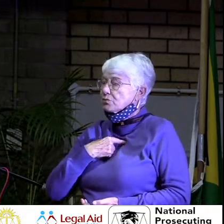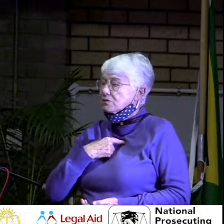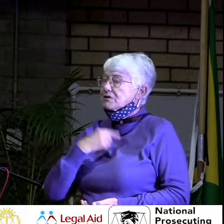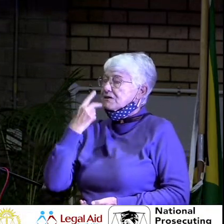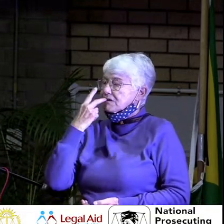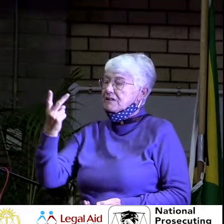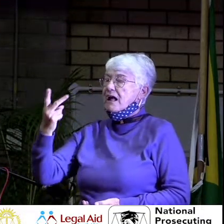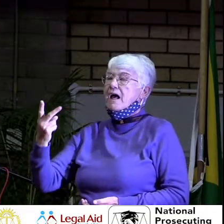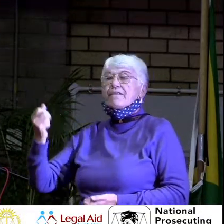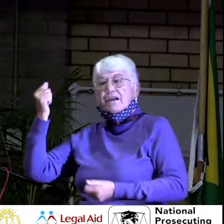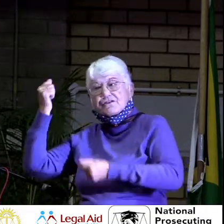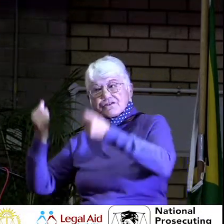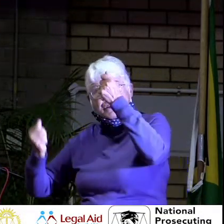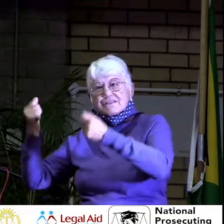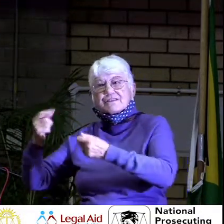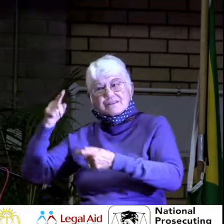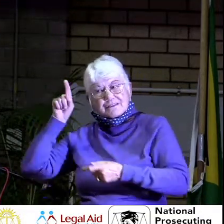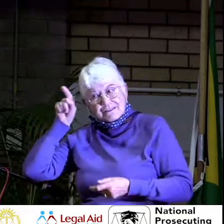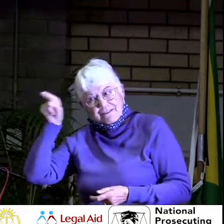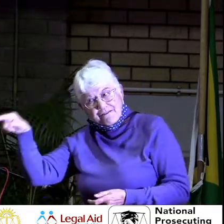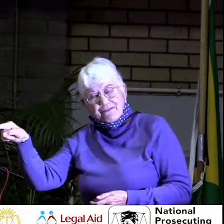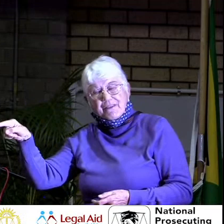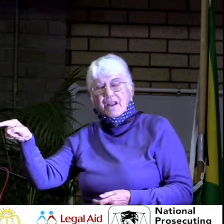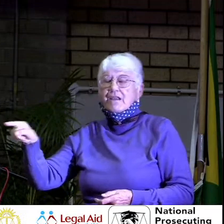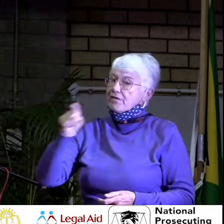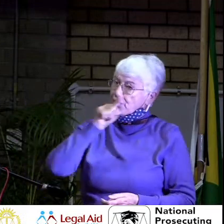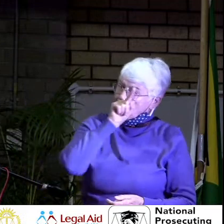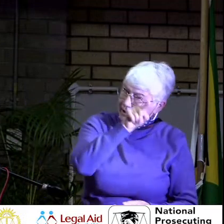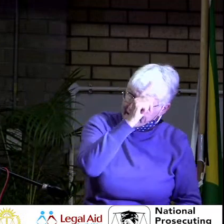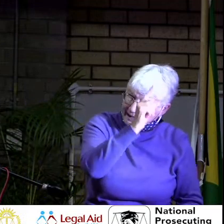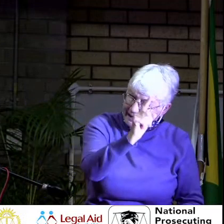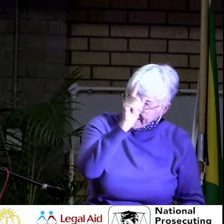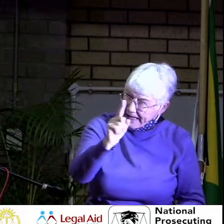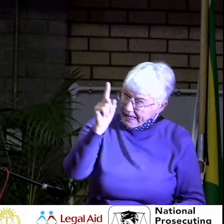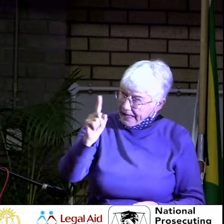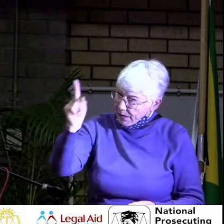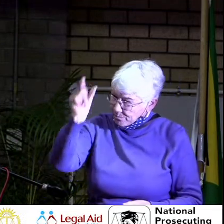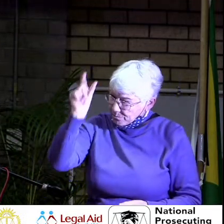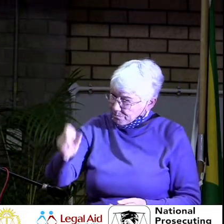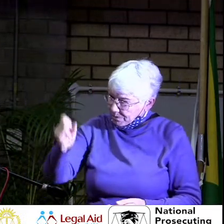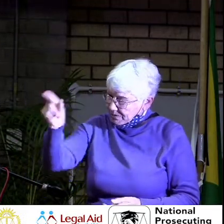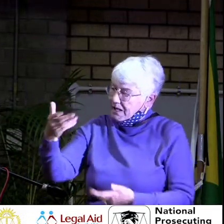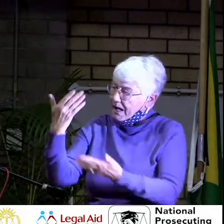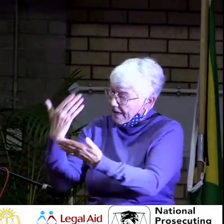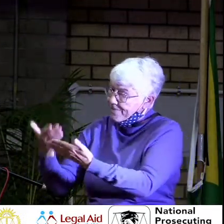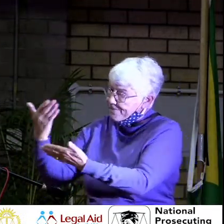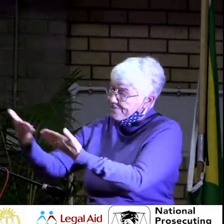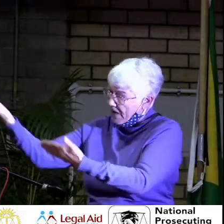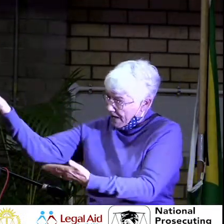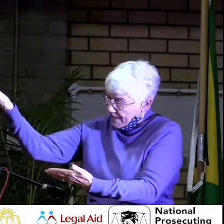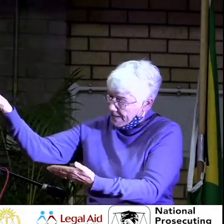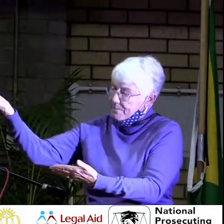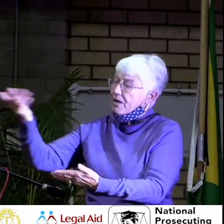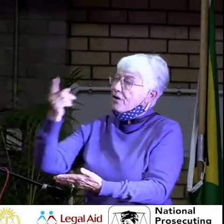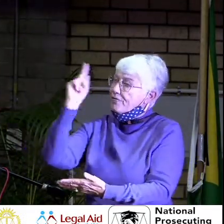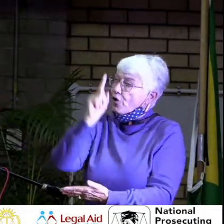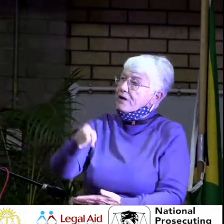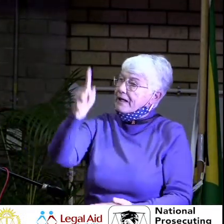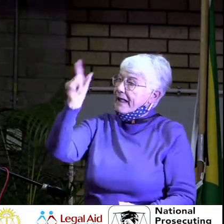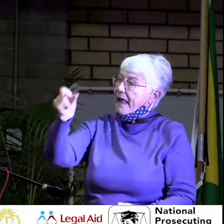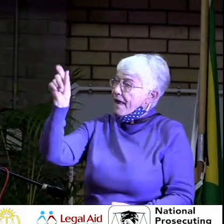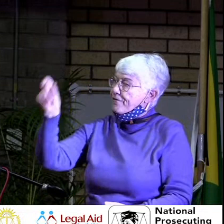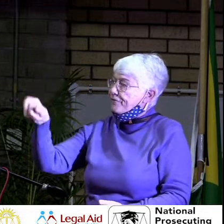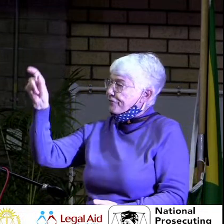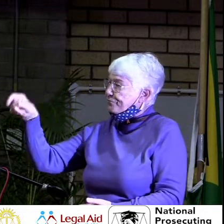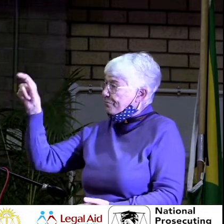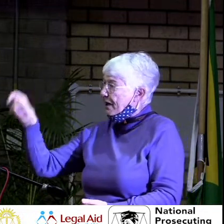everybody. It's there for everybody. When services are available for everybody. I won't raise the issues. You as a community will raise your own issues.